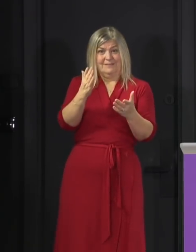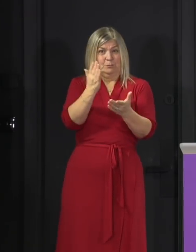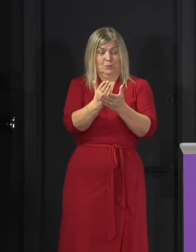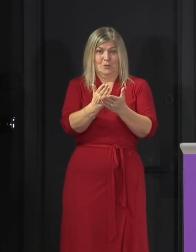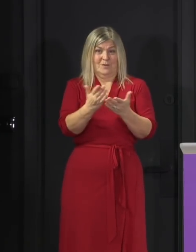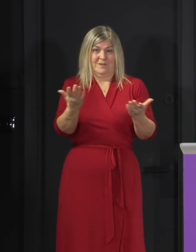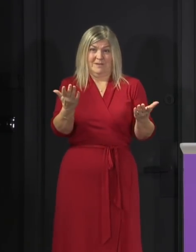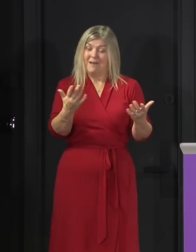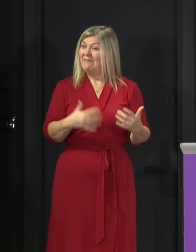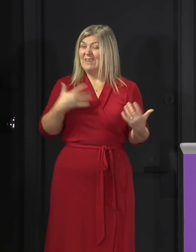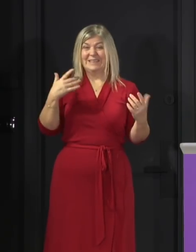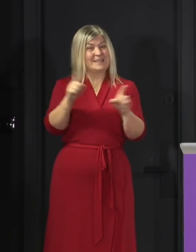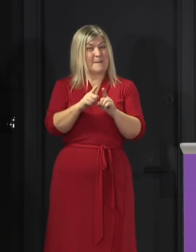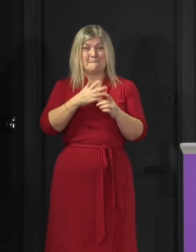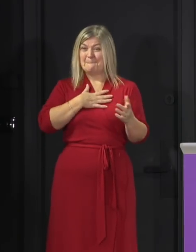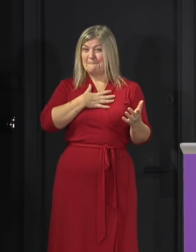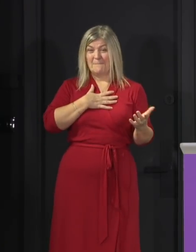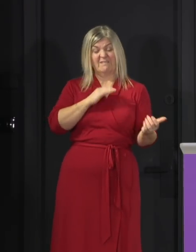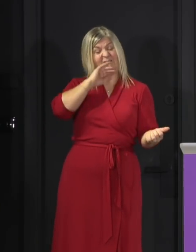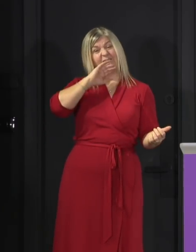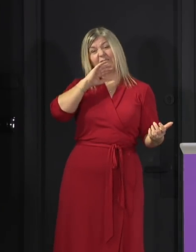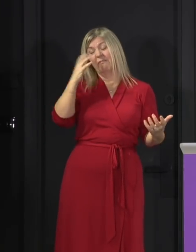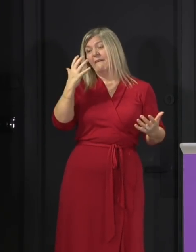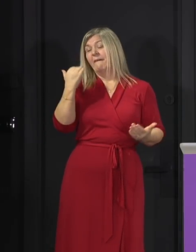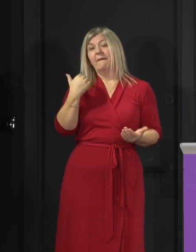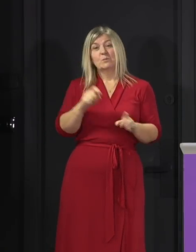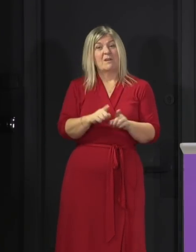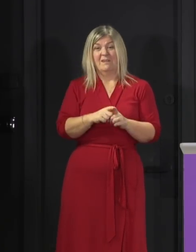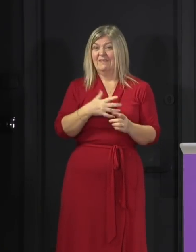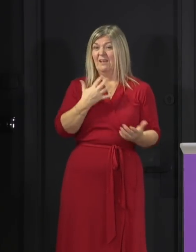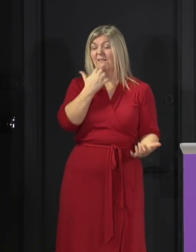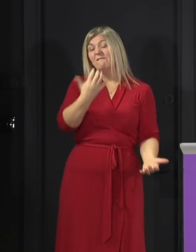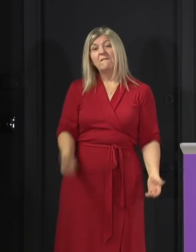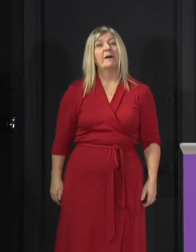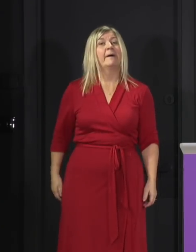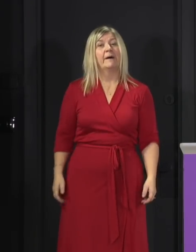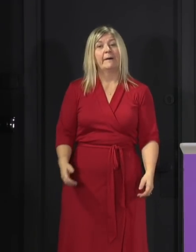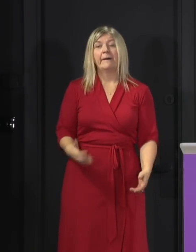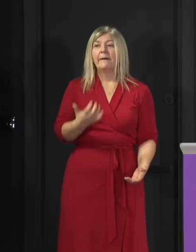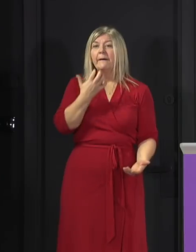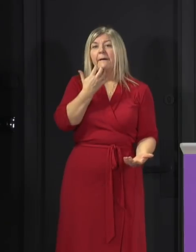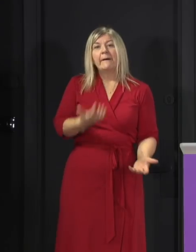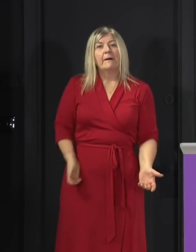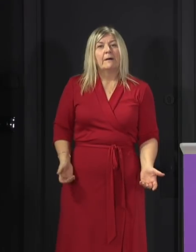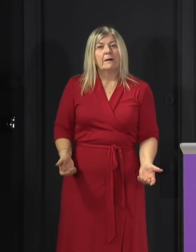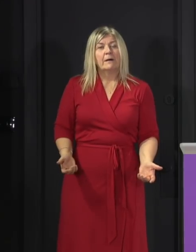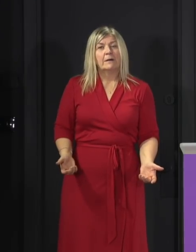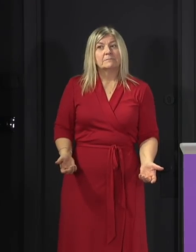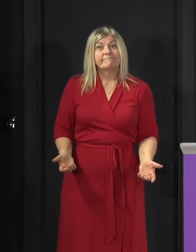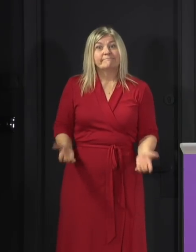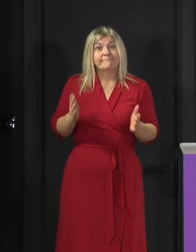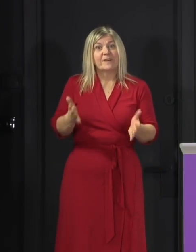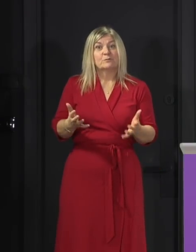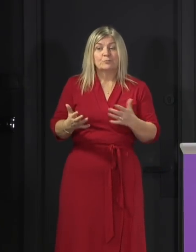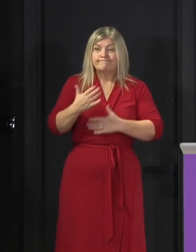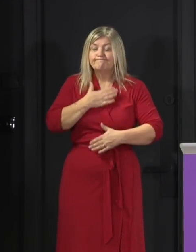will, I feel utterly scunnered and fed up with all of it as well. But we are still in the grip of this virus.